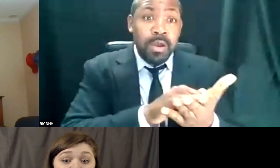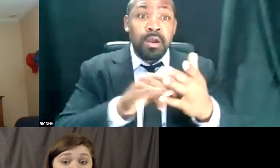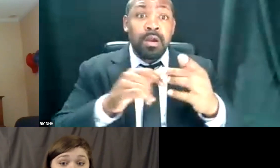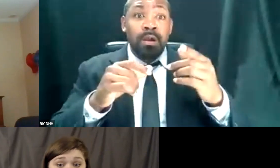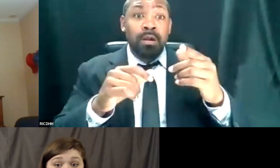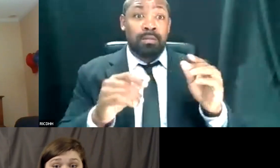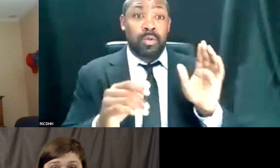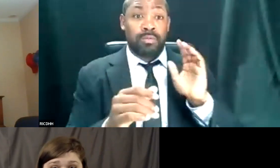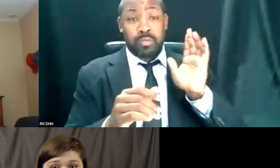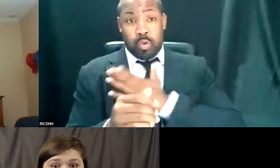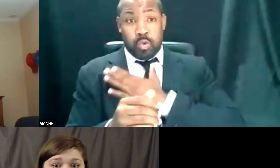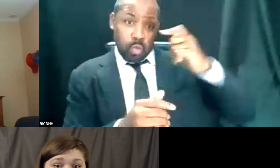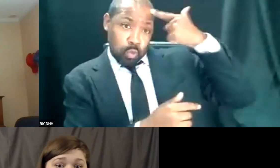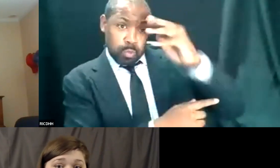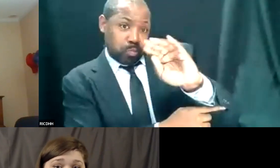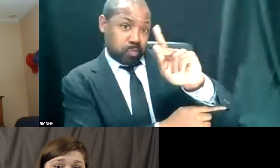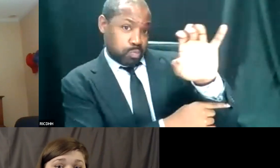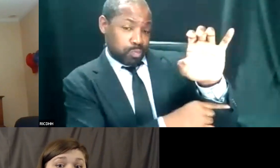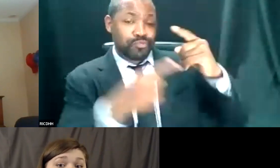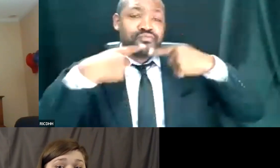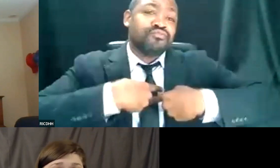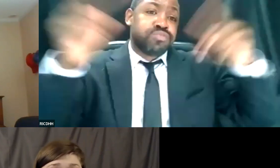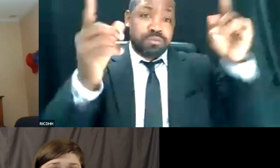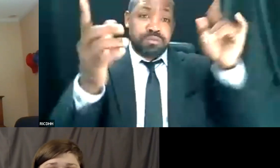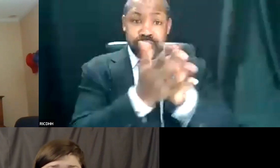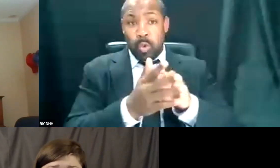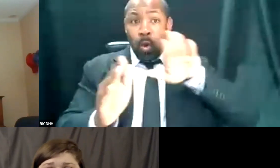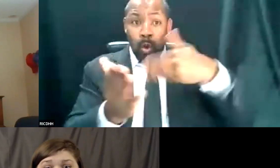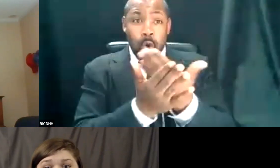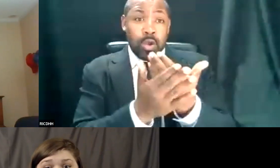I did want to let you all know that our governor,